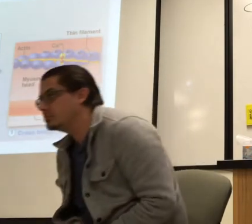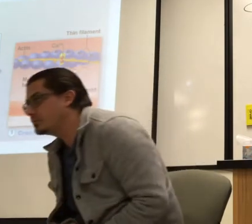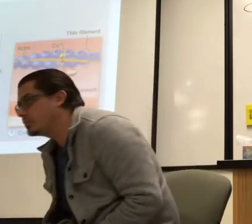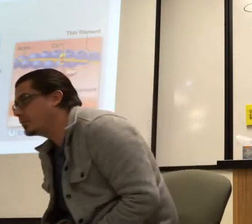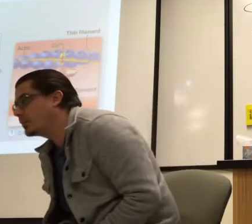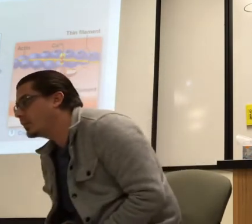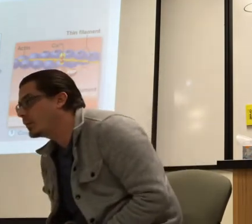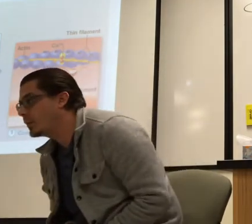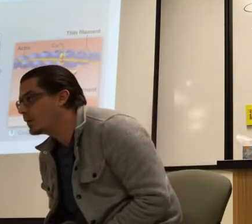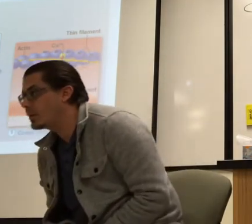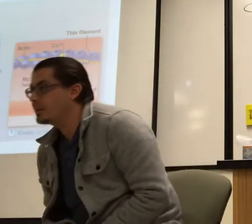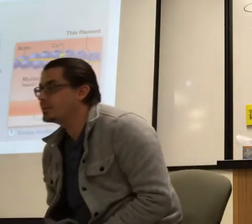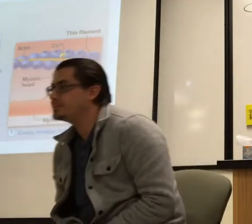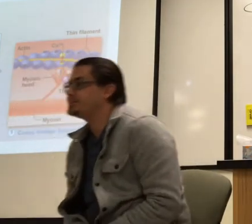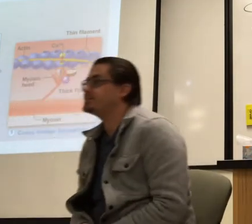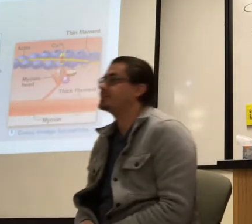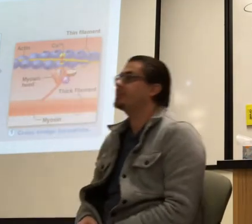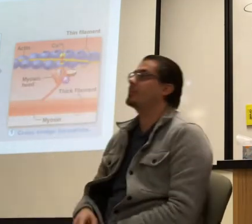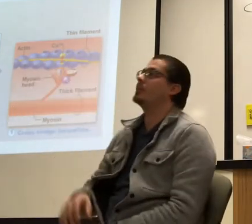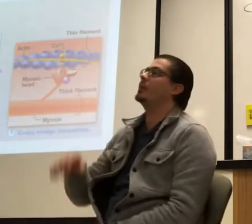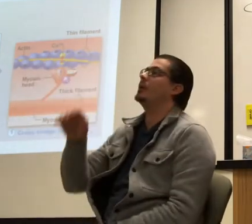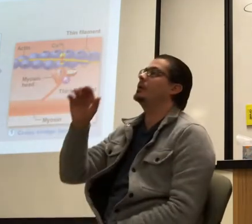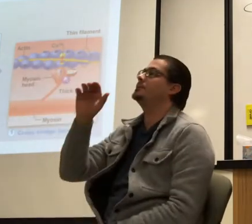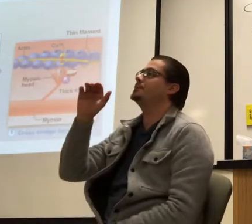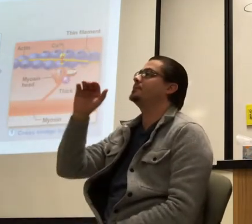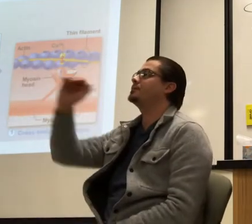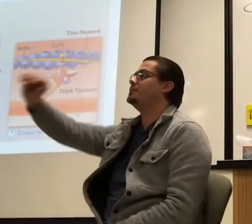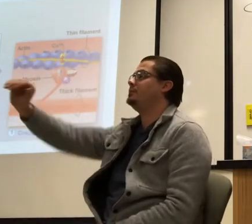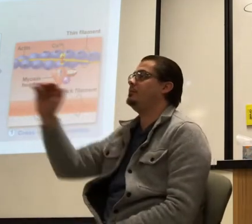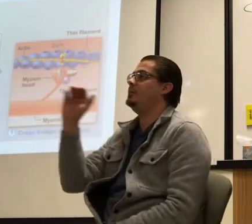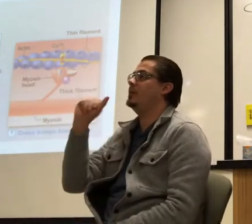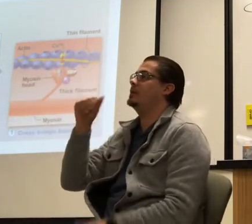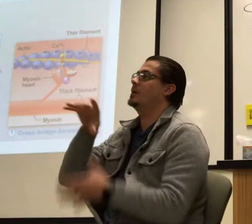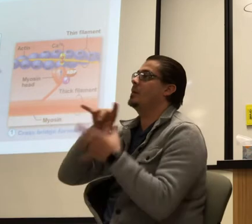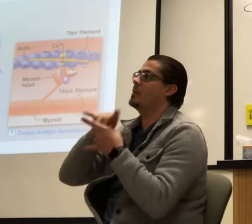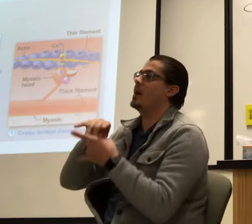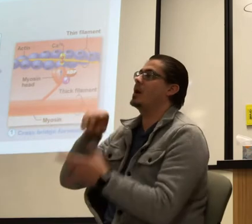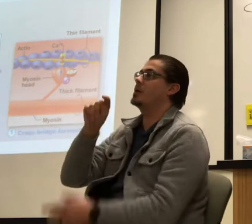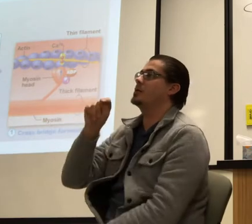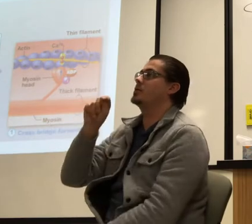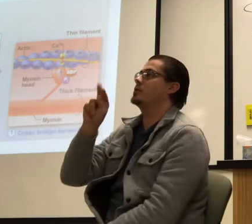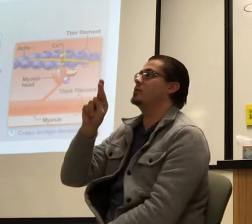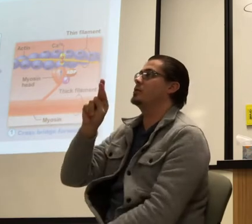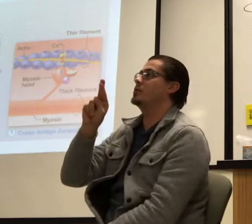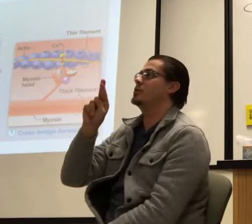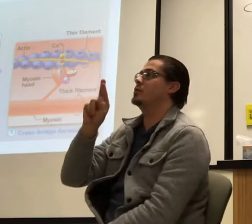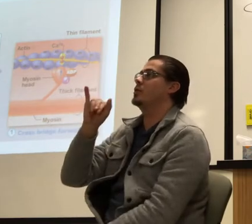calcium binds troponin as a result.